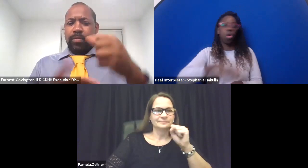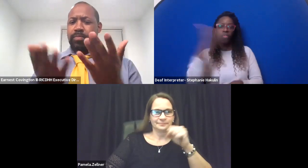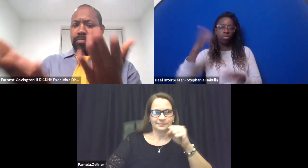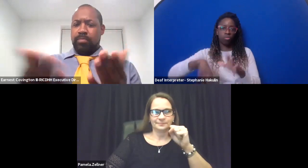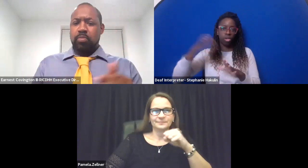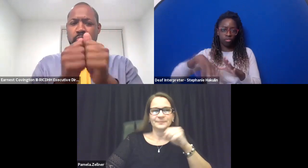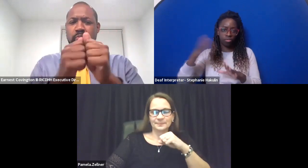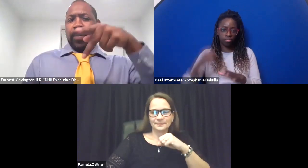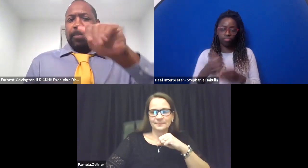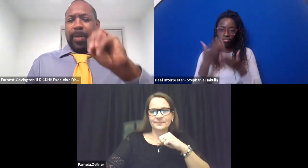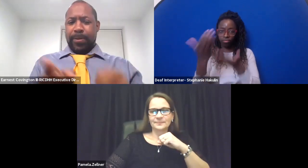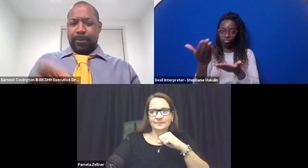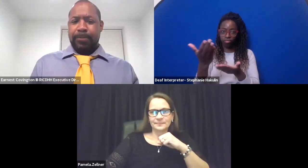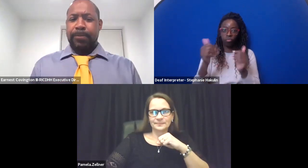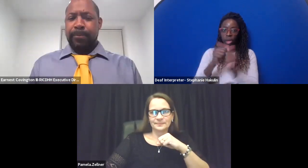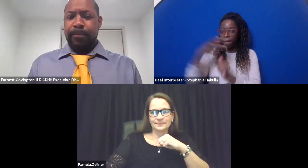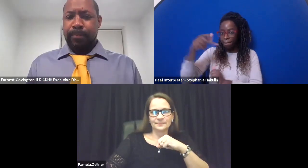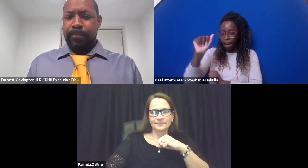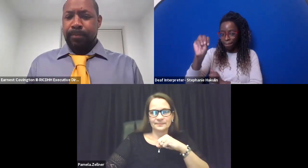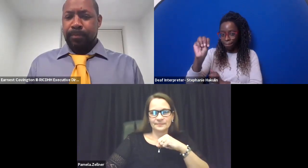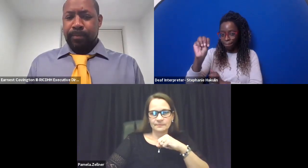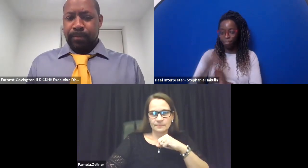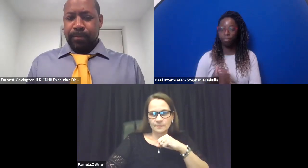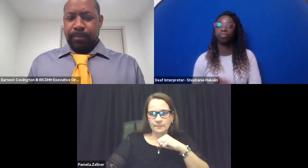back. Go ahead, Jim.